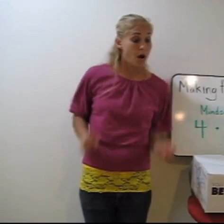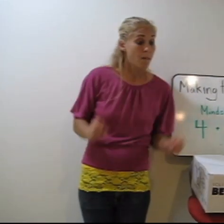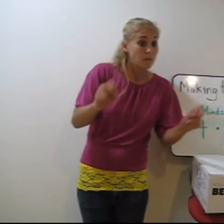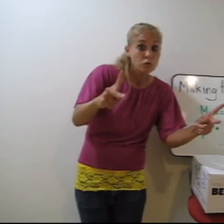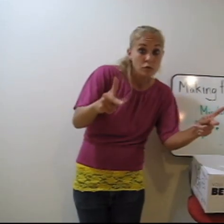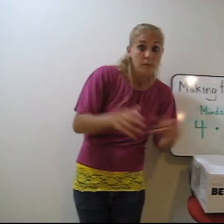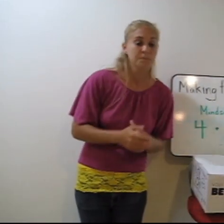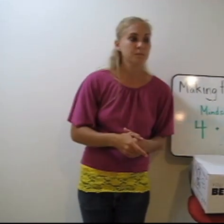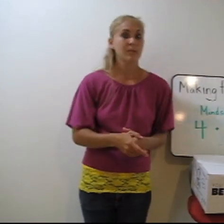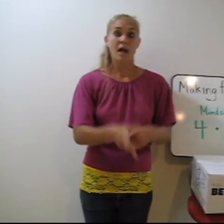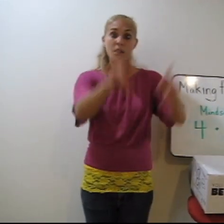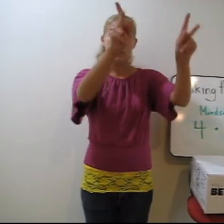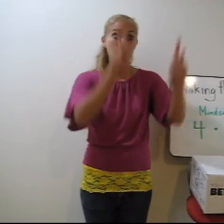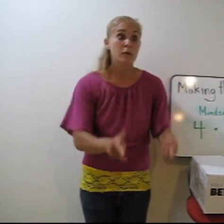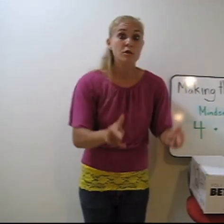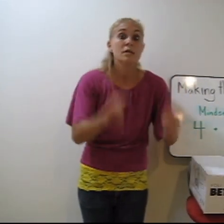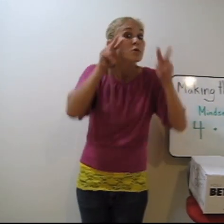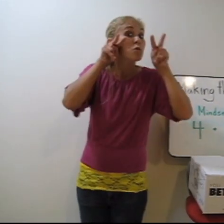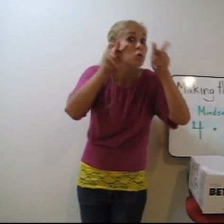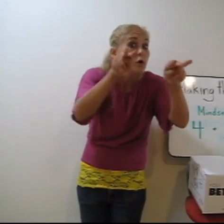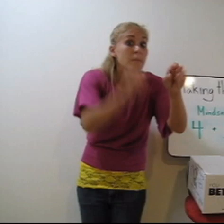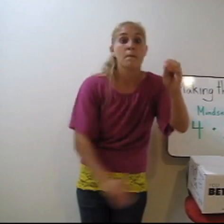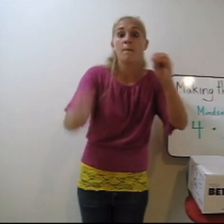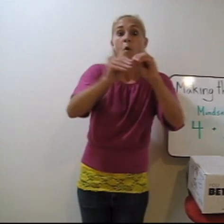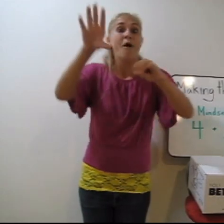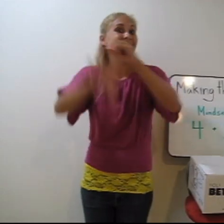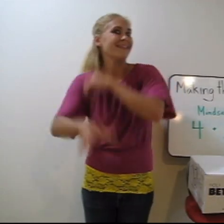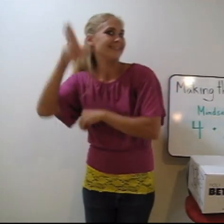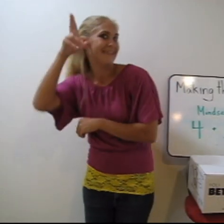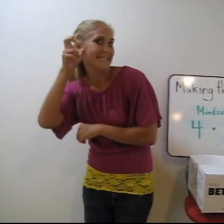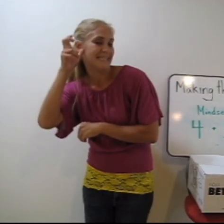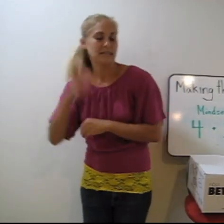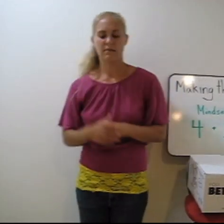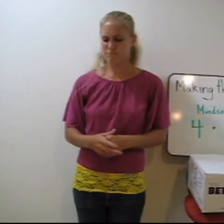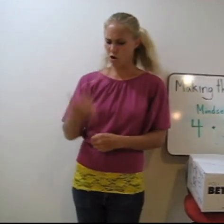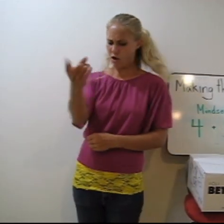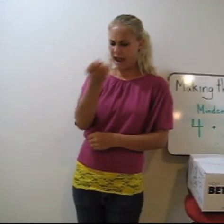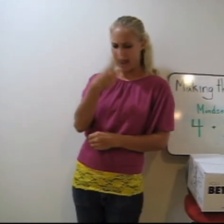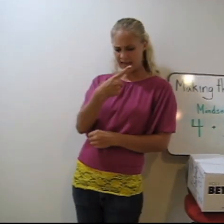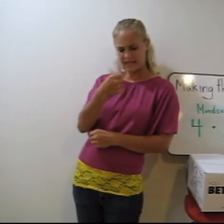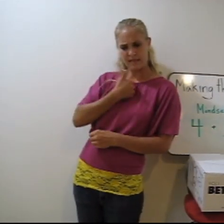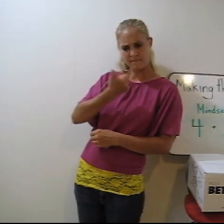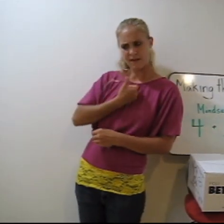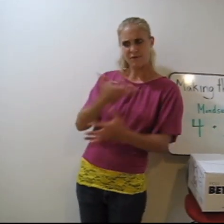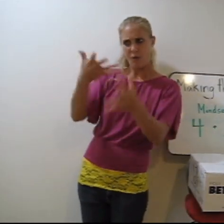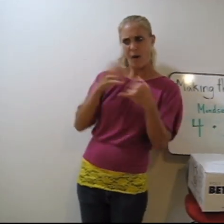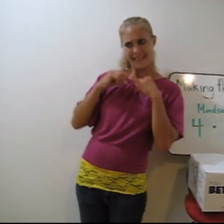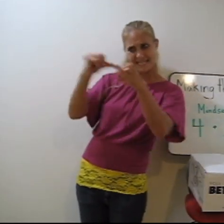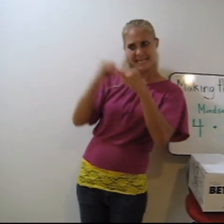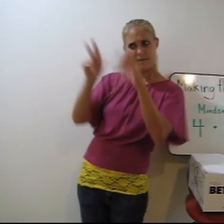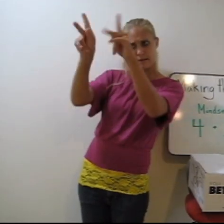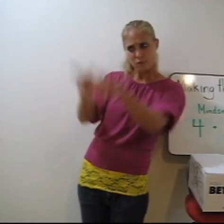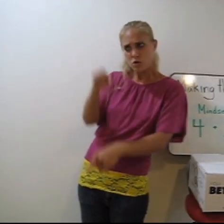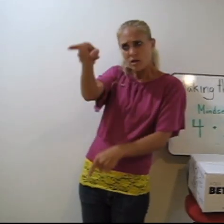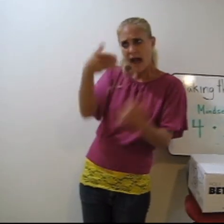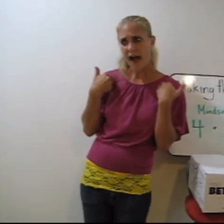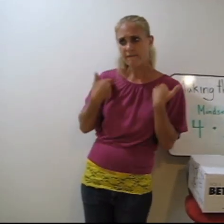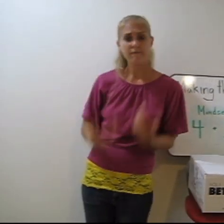are looking more than they are listening. And they are asking themselves, do I want what this person has? Do I want to be like